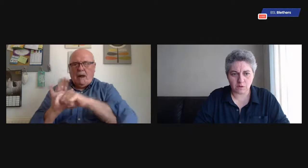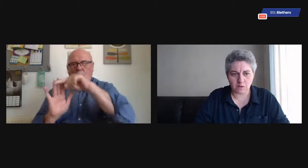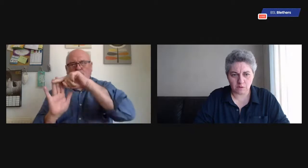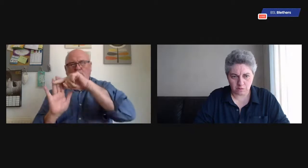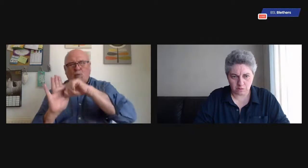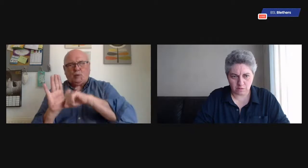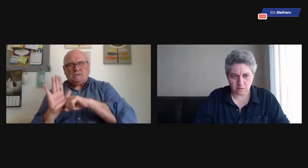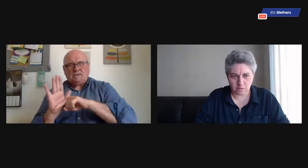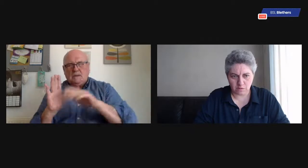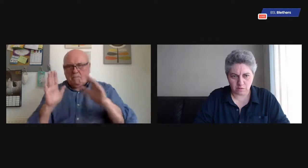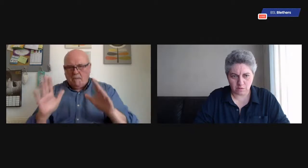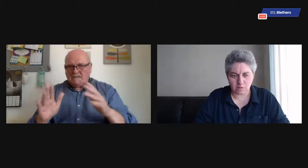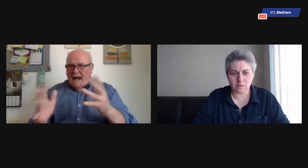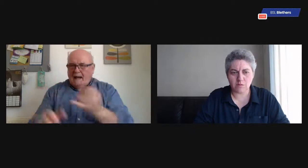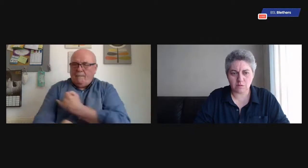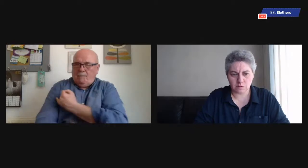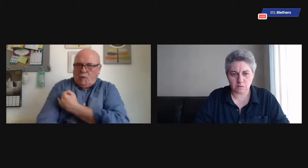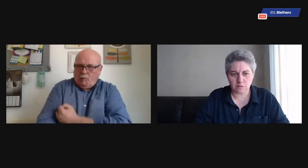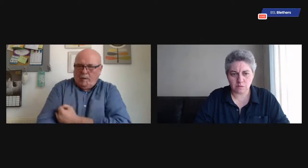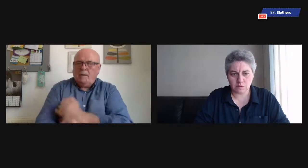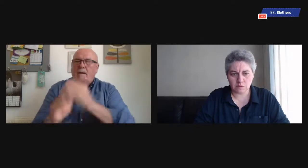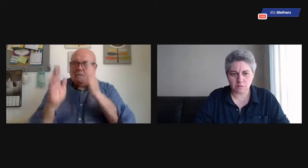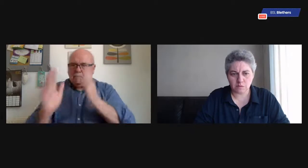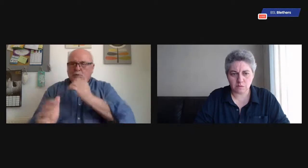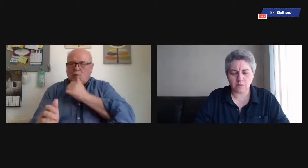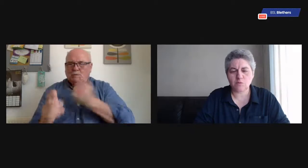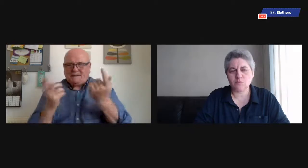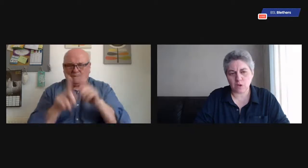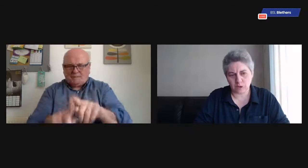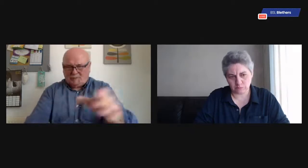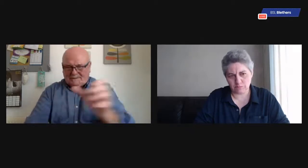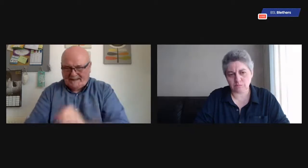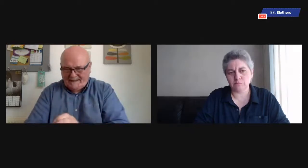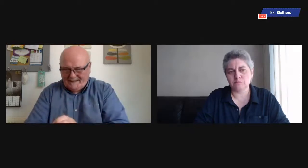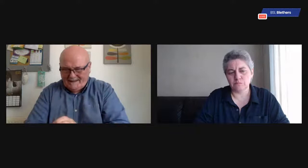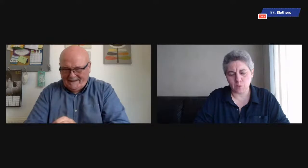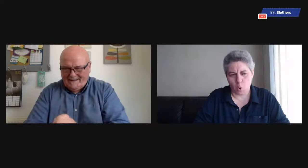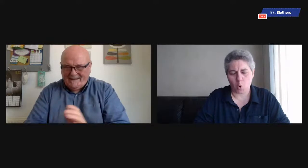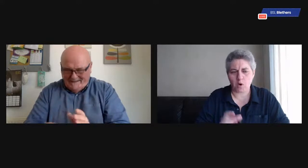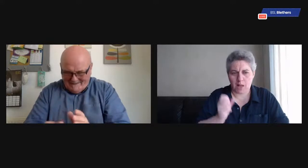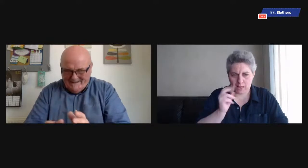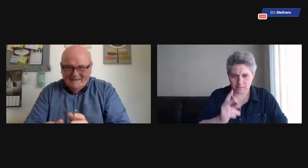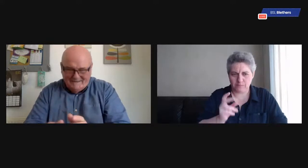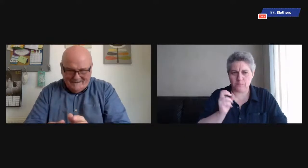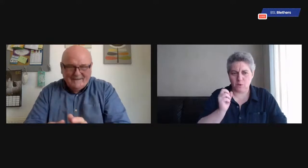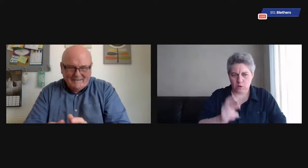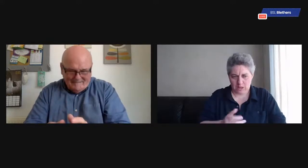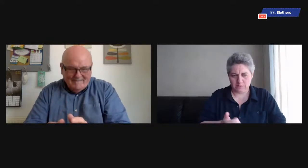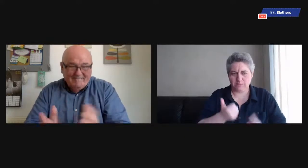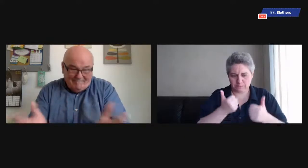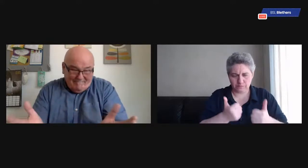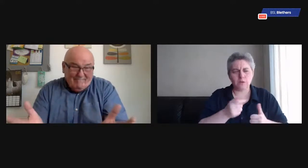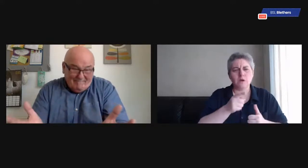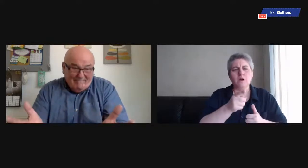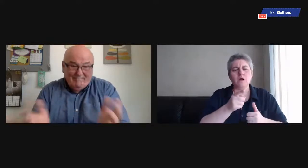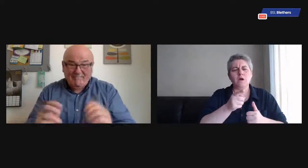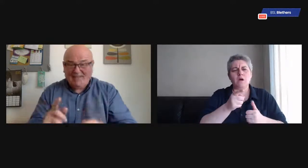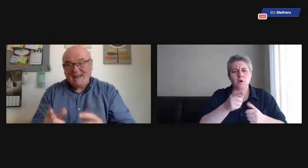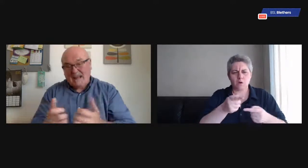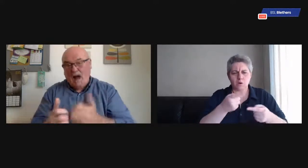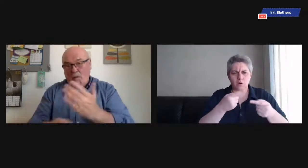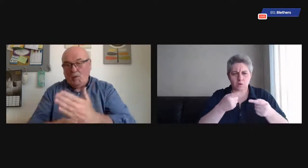people, people with protective characteristics as well that are in this group. So there is protection and